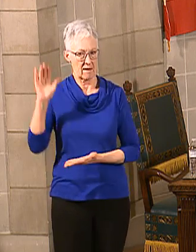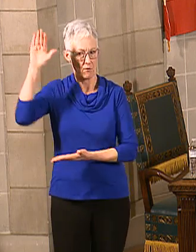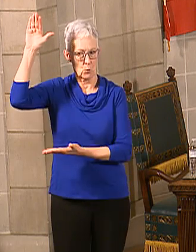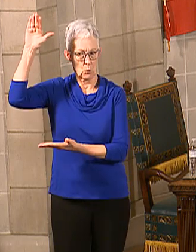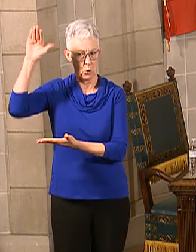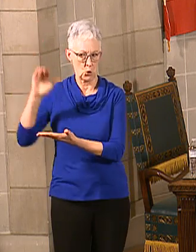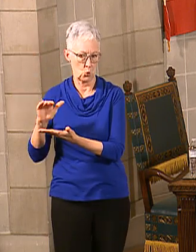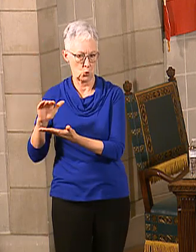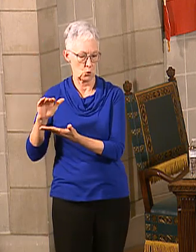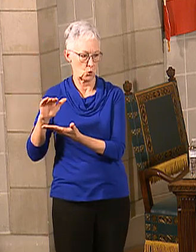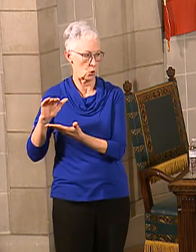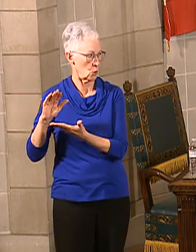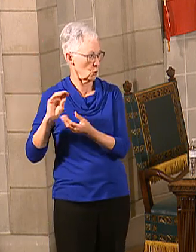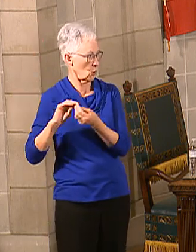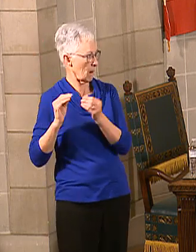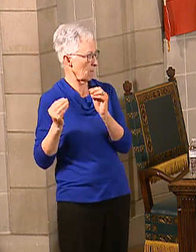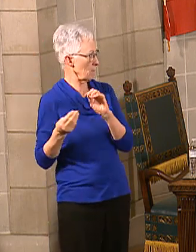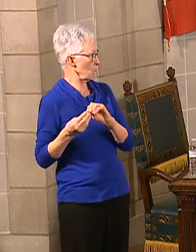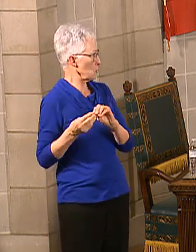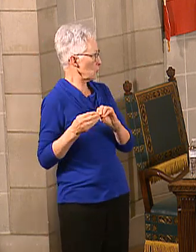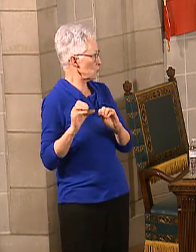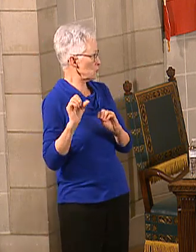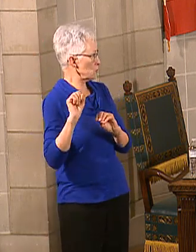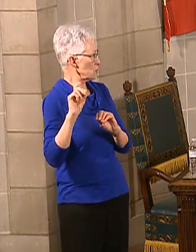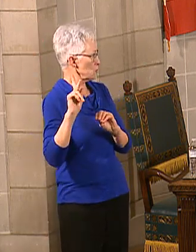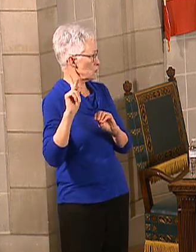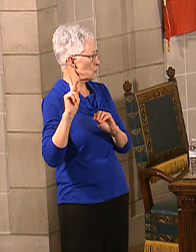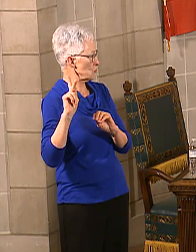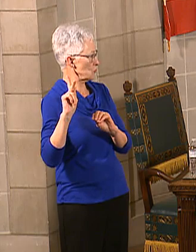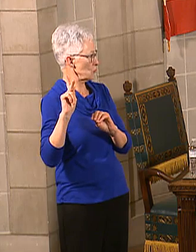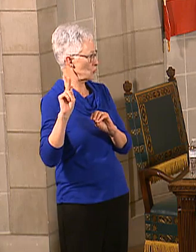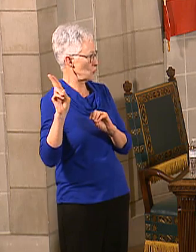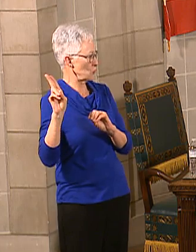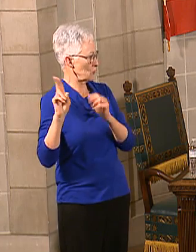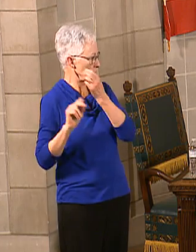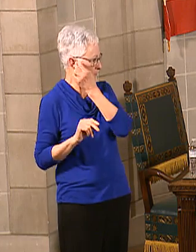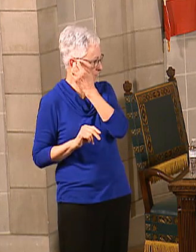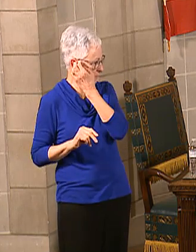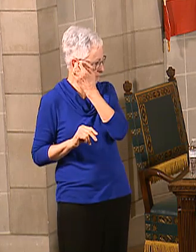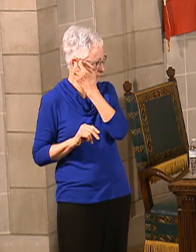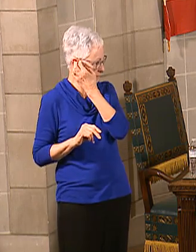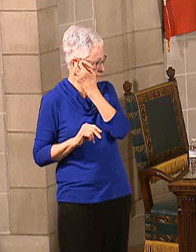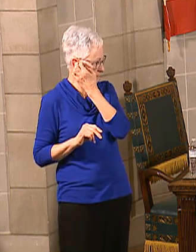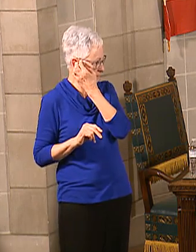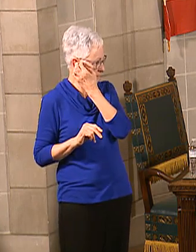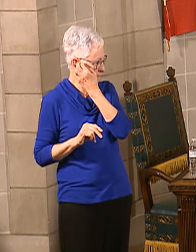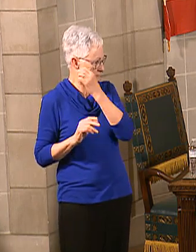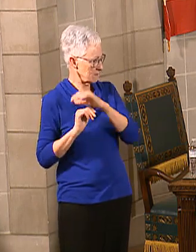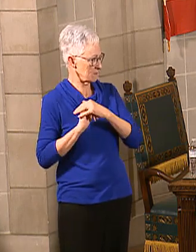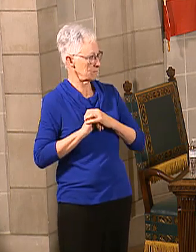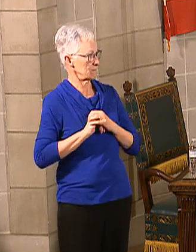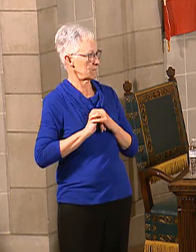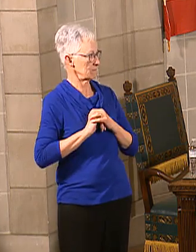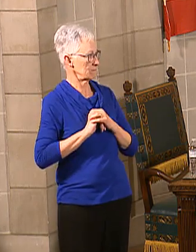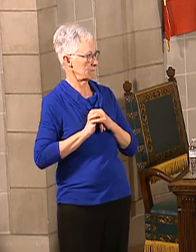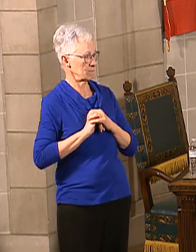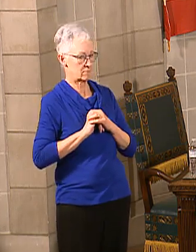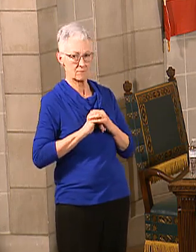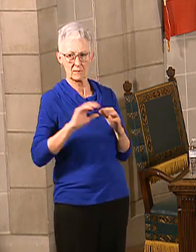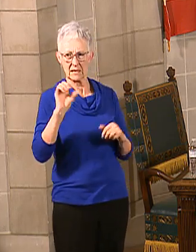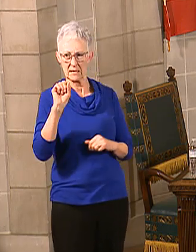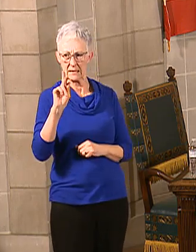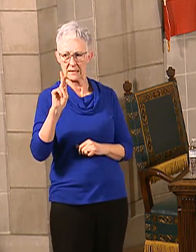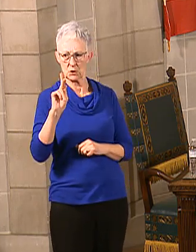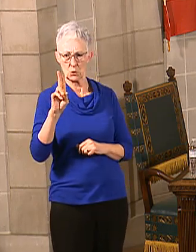So, And you might want to explain what a SKU is, because I don't think most people know that term. I'm sorry, a SKU is a number that you have